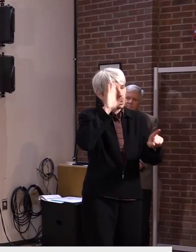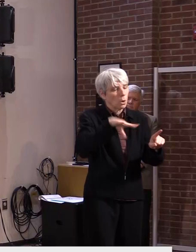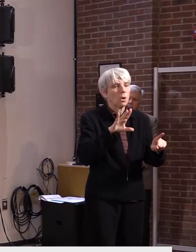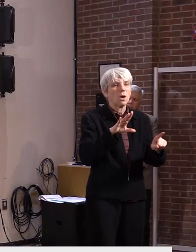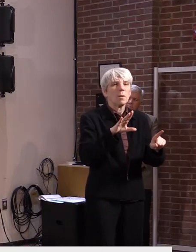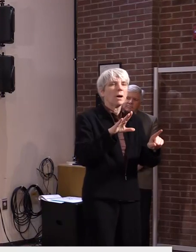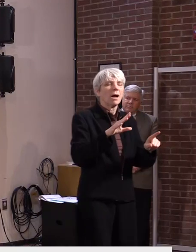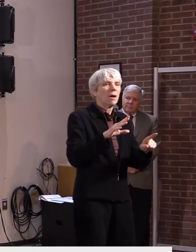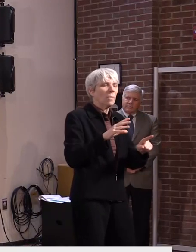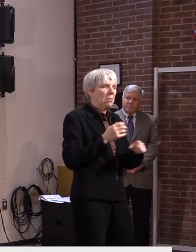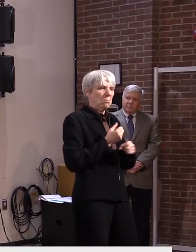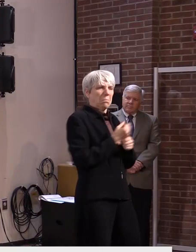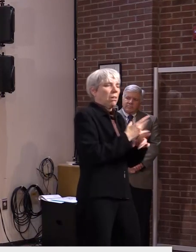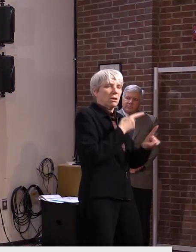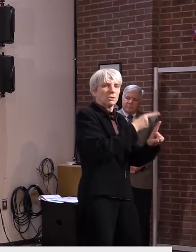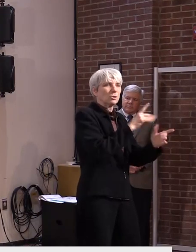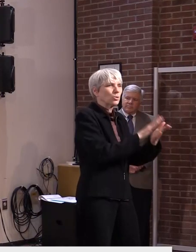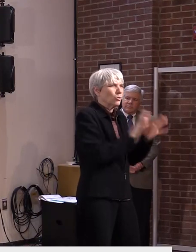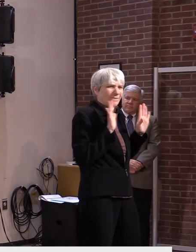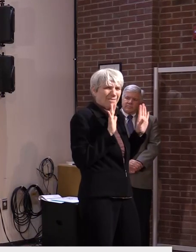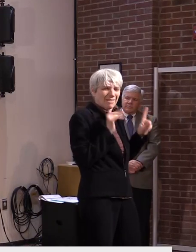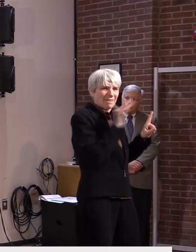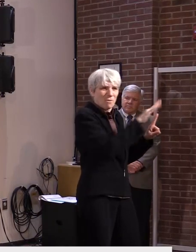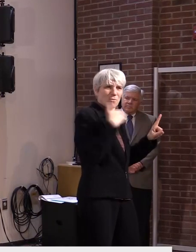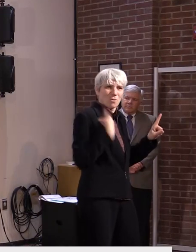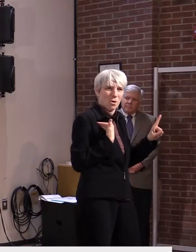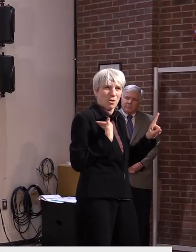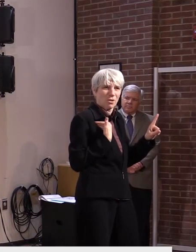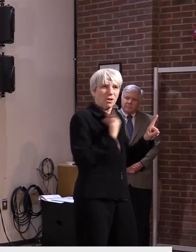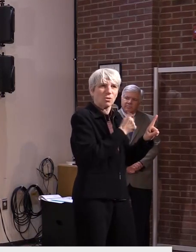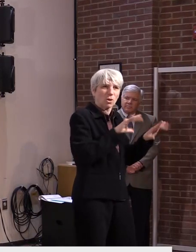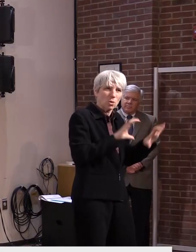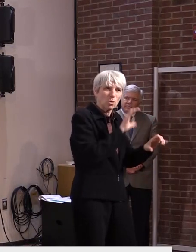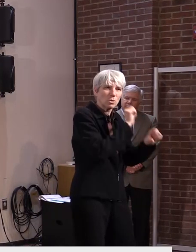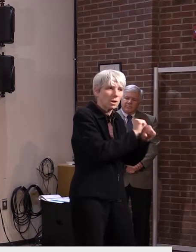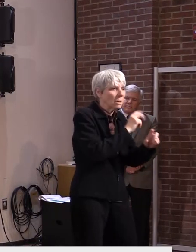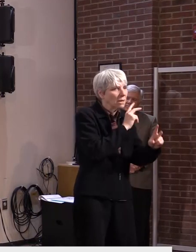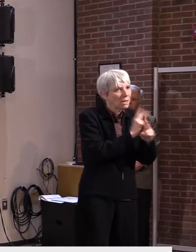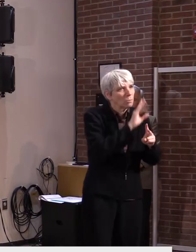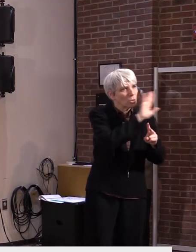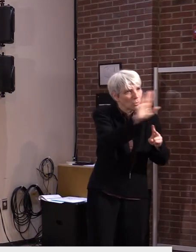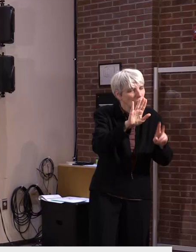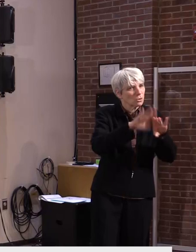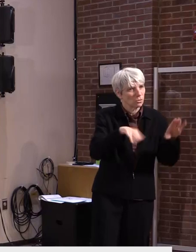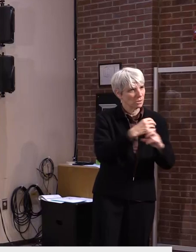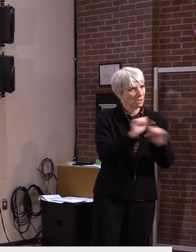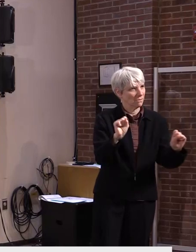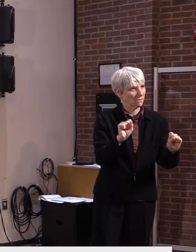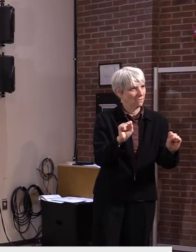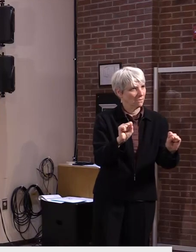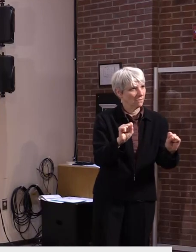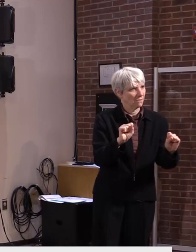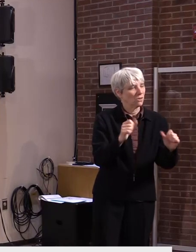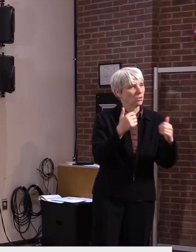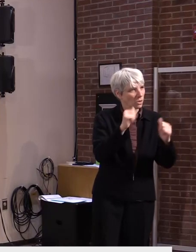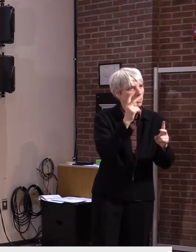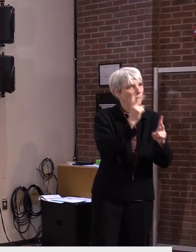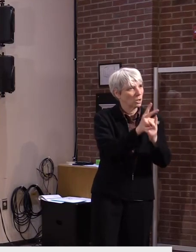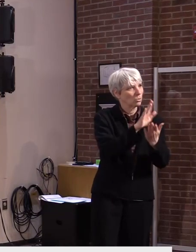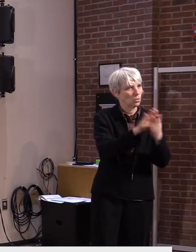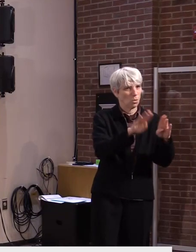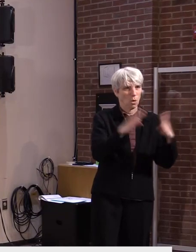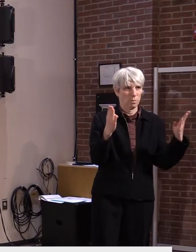trying to do their job. They're just trying to keep their kids safe and keep the schools open.